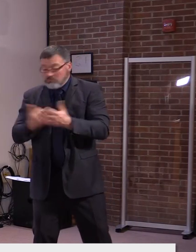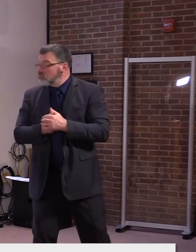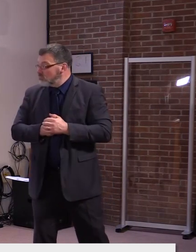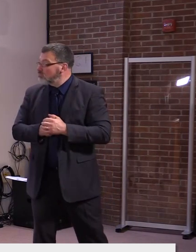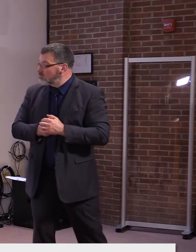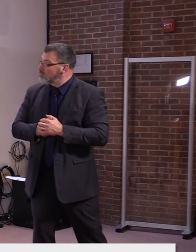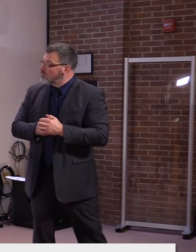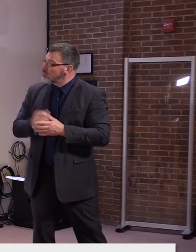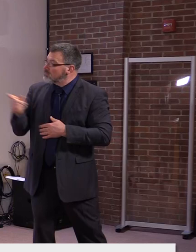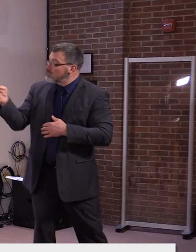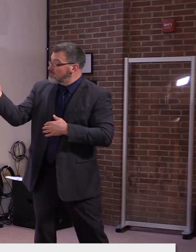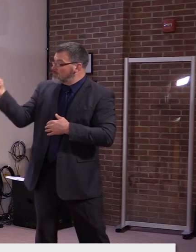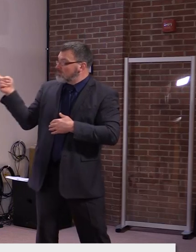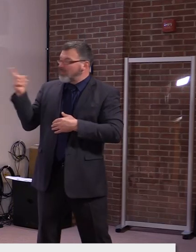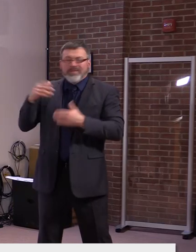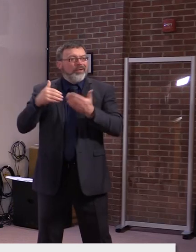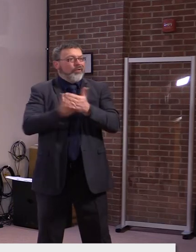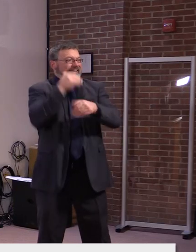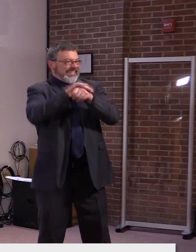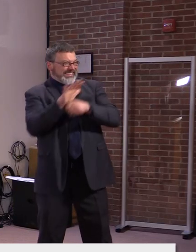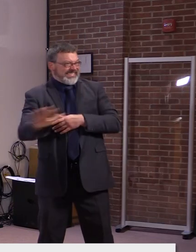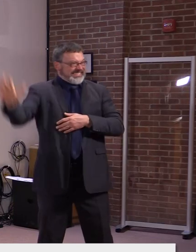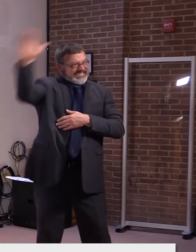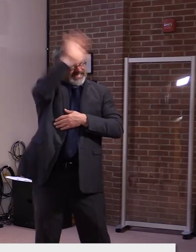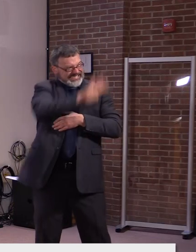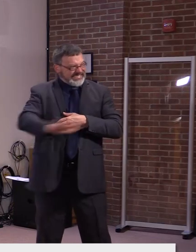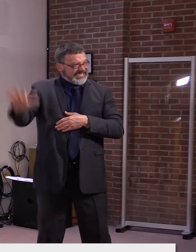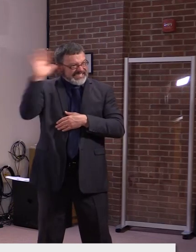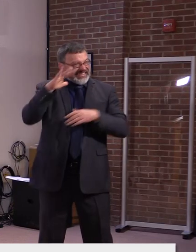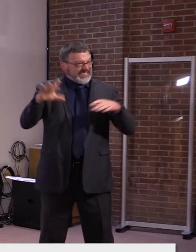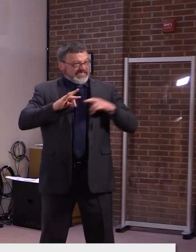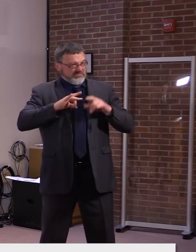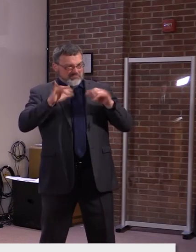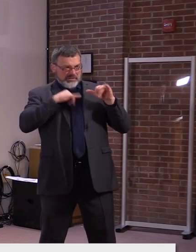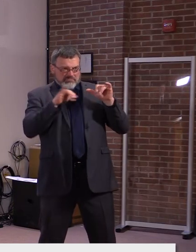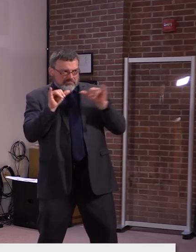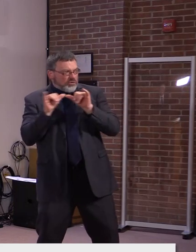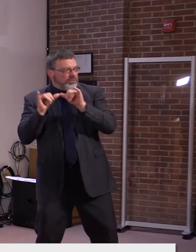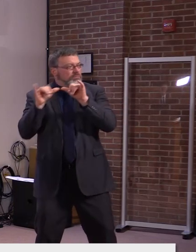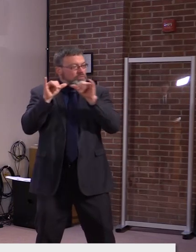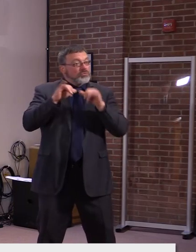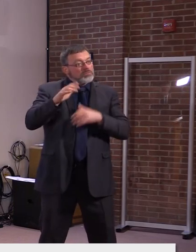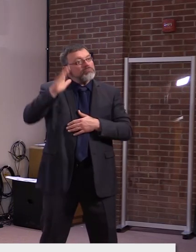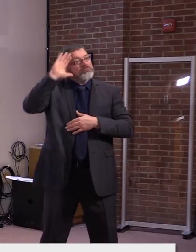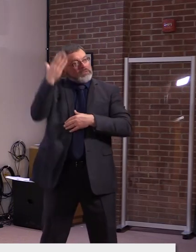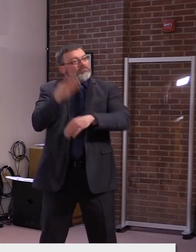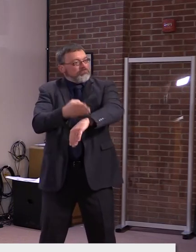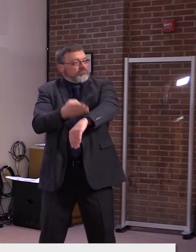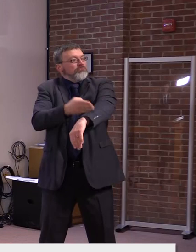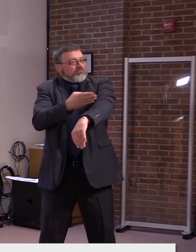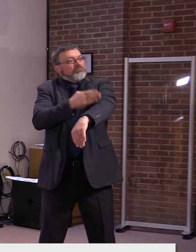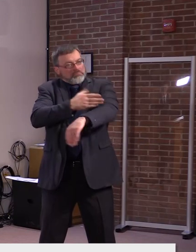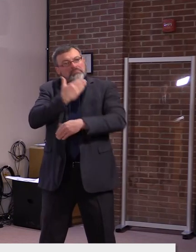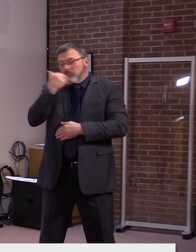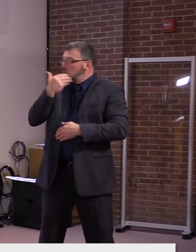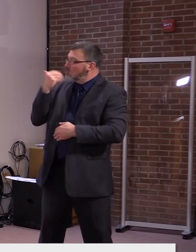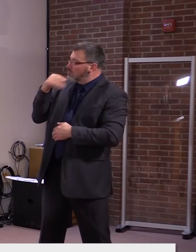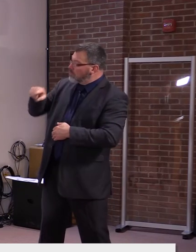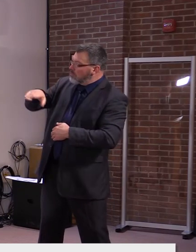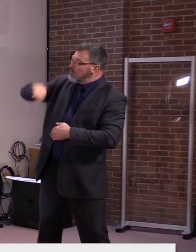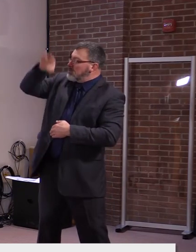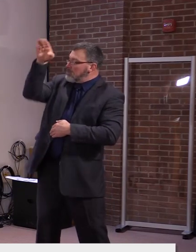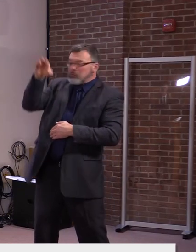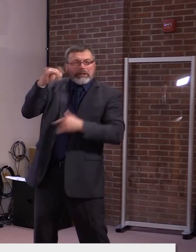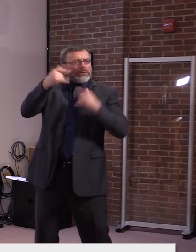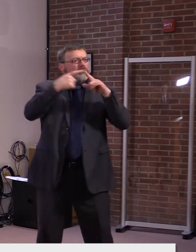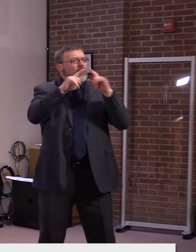that cases are similarly seeing slow improvement here. Our improvement's not as significant as other parts of the country. Of course, our